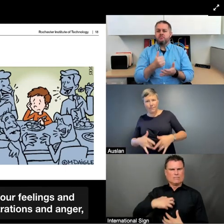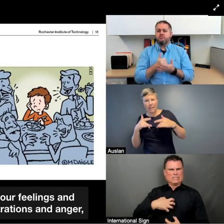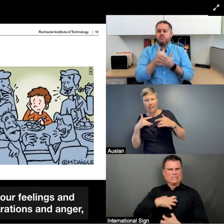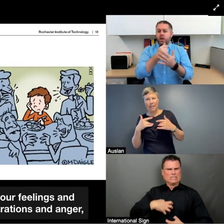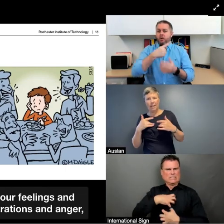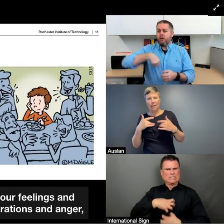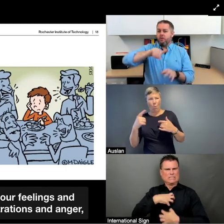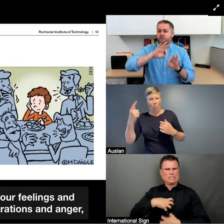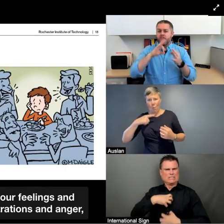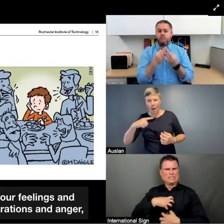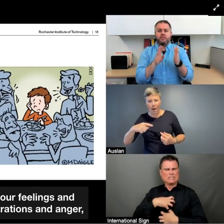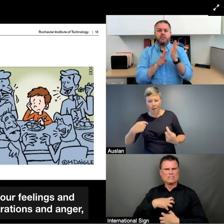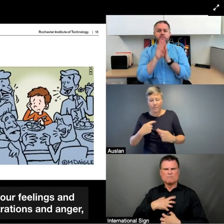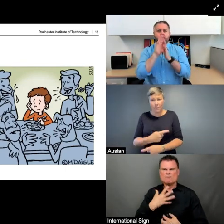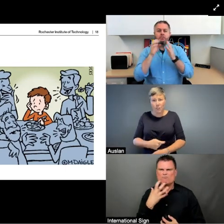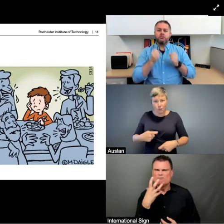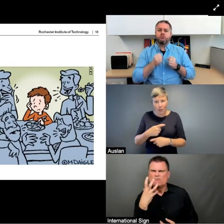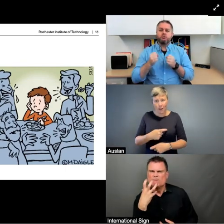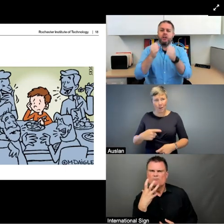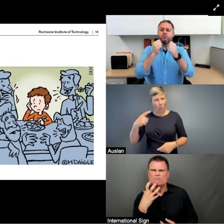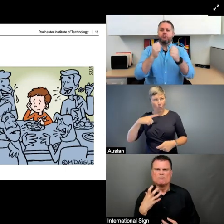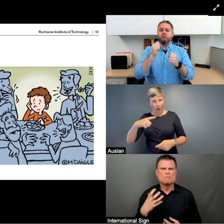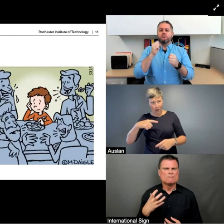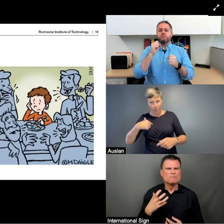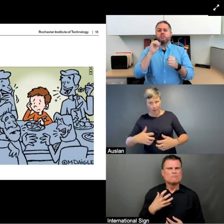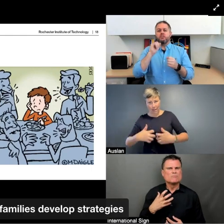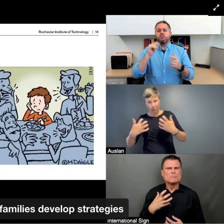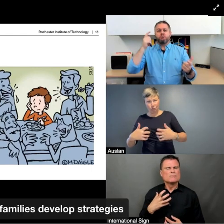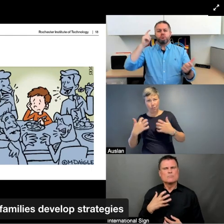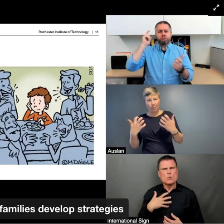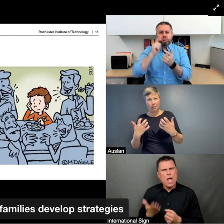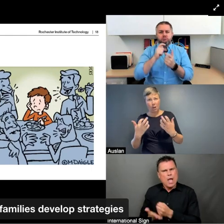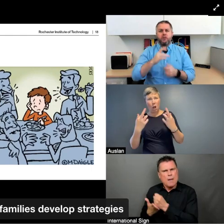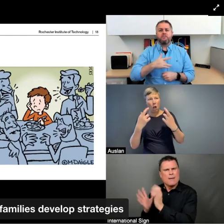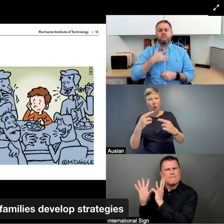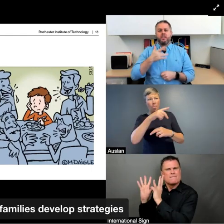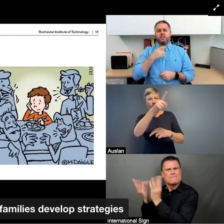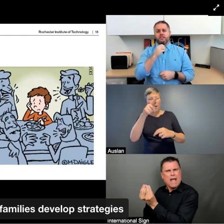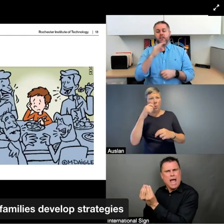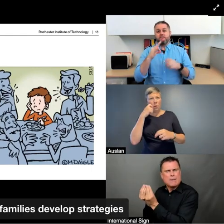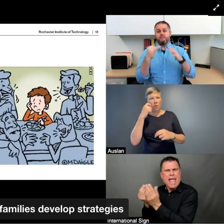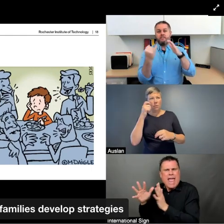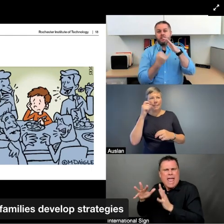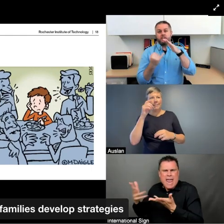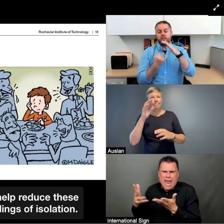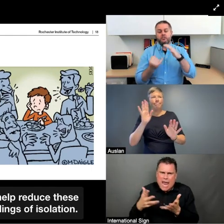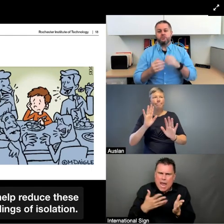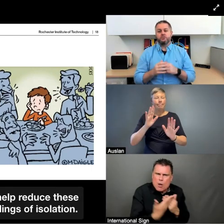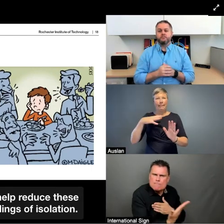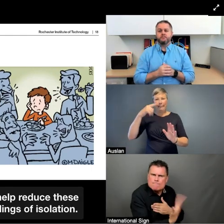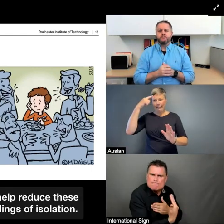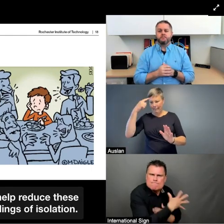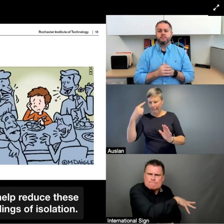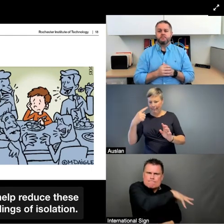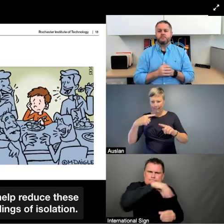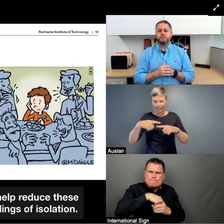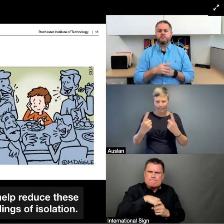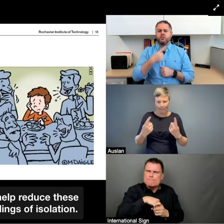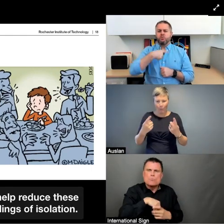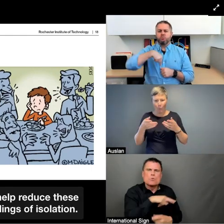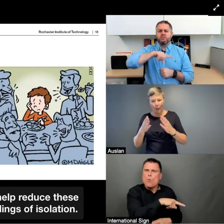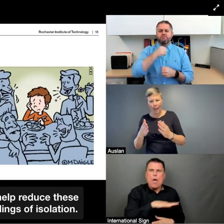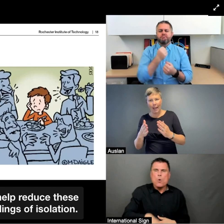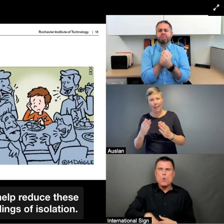and frustrations and anger can help our families develop strategies to help reduce these feelings